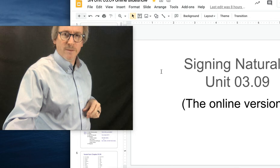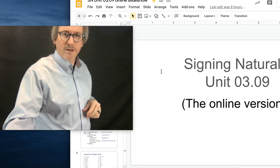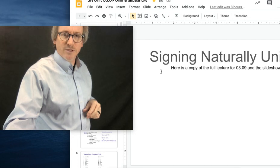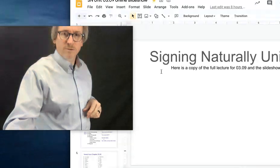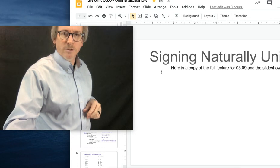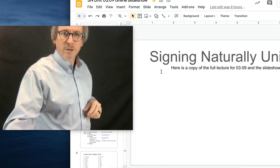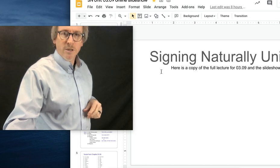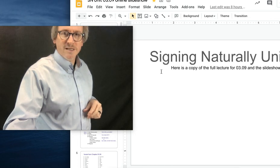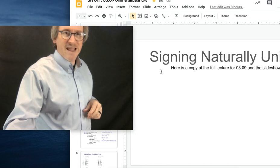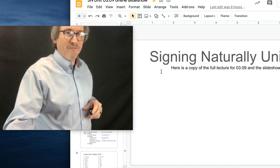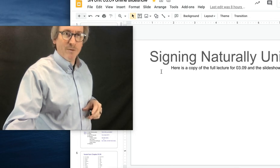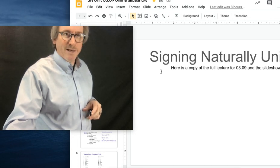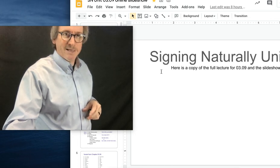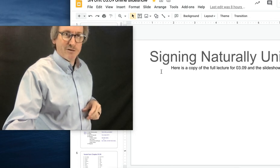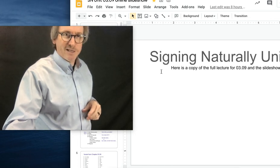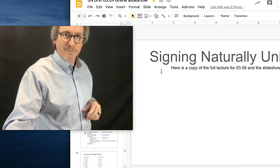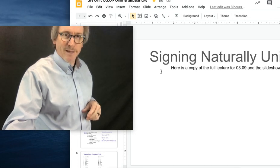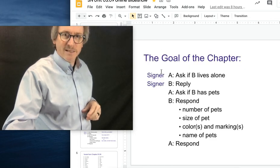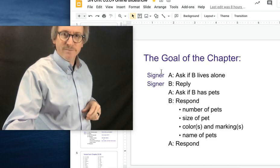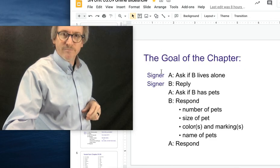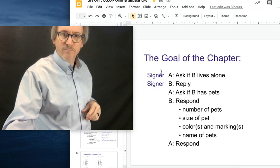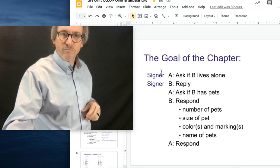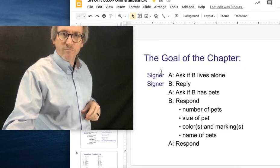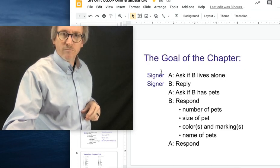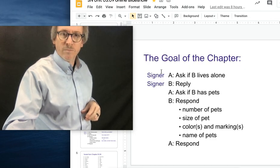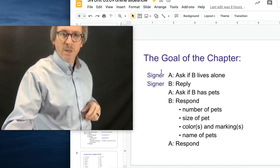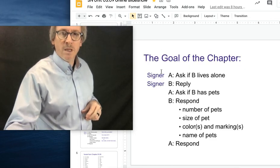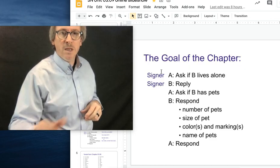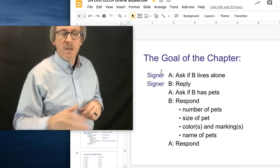to talk about, too, because everybody's interested in pets.